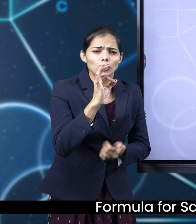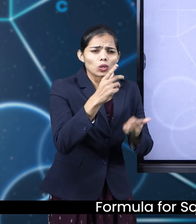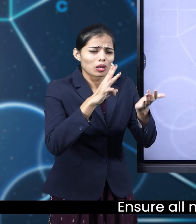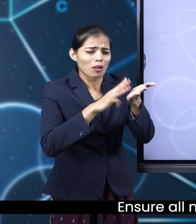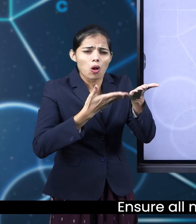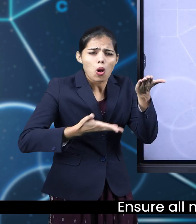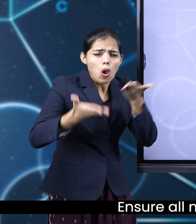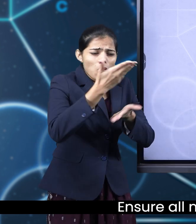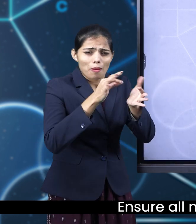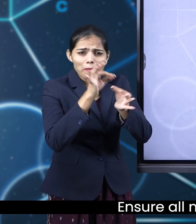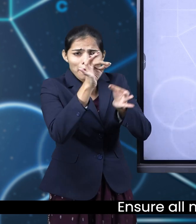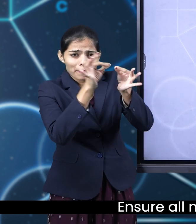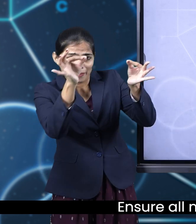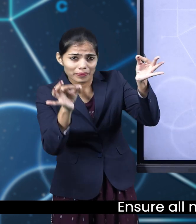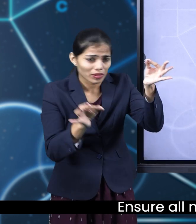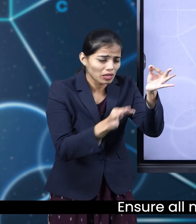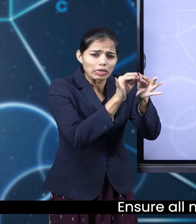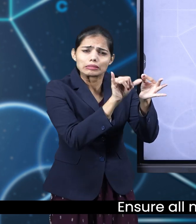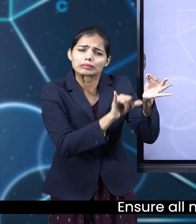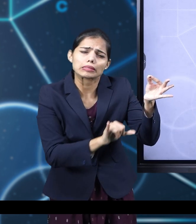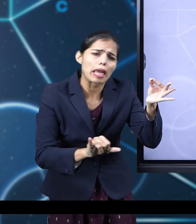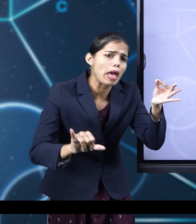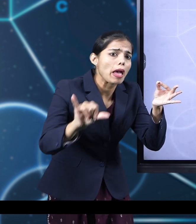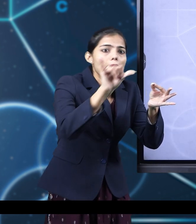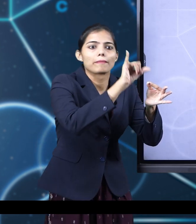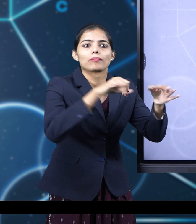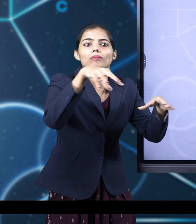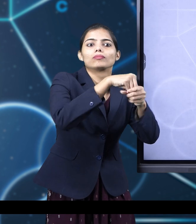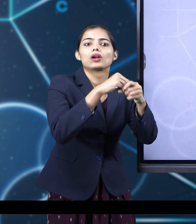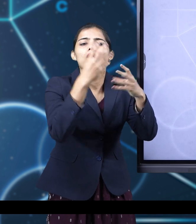Ensures all measurements are in the same units before calculating area.